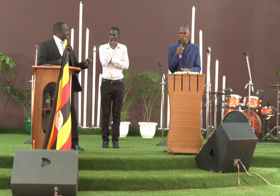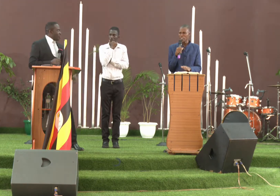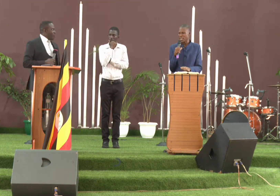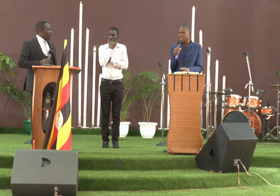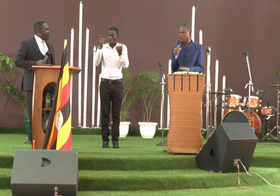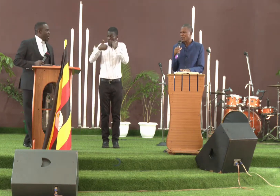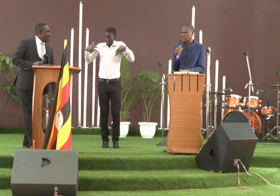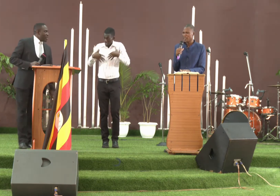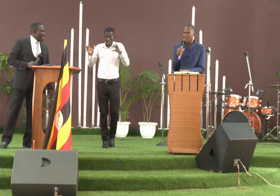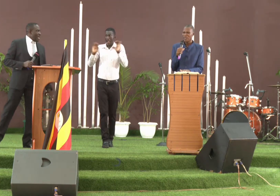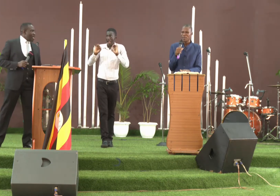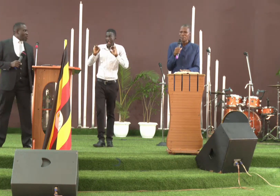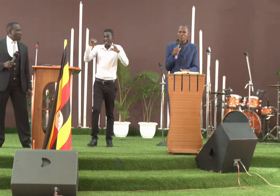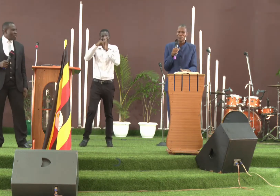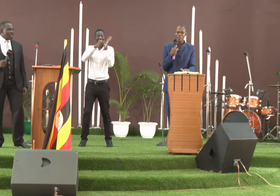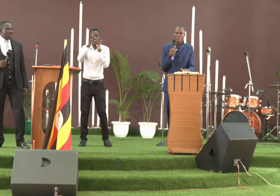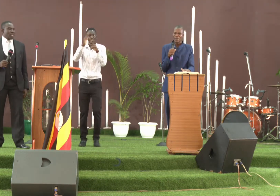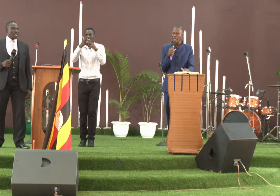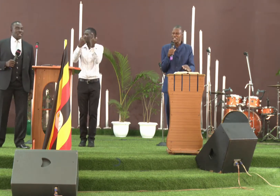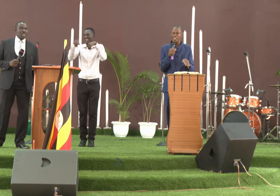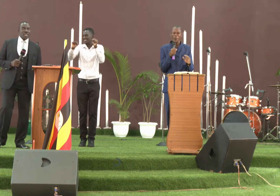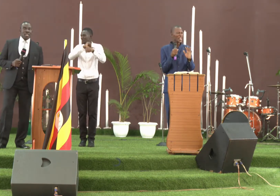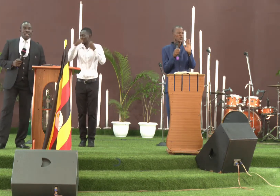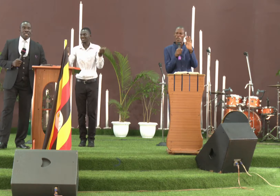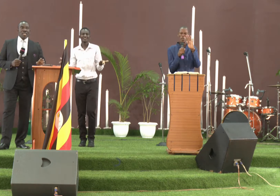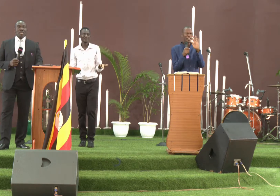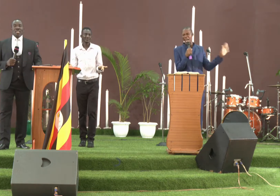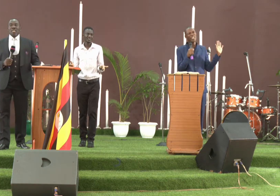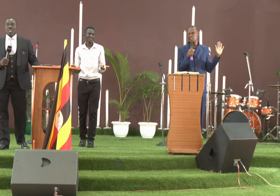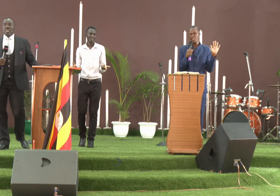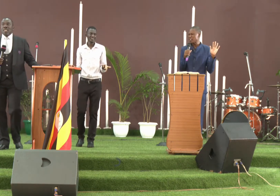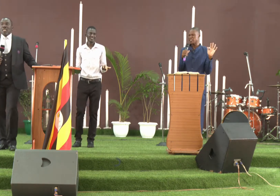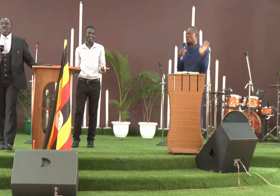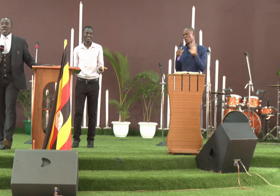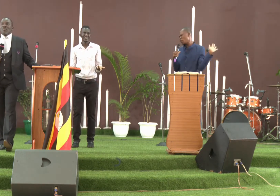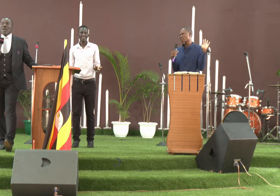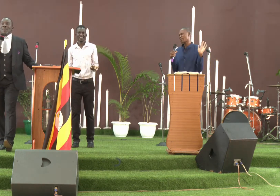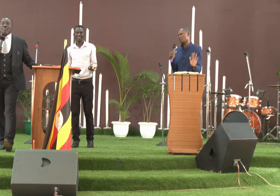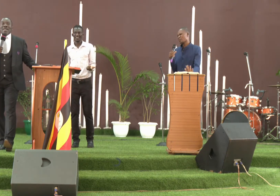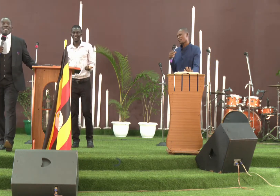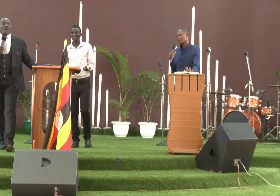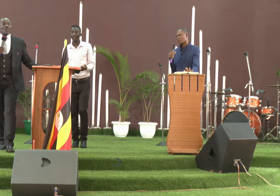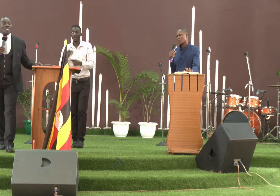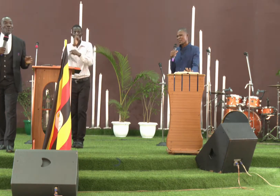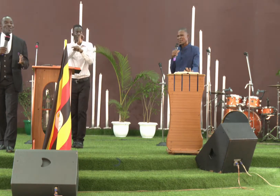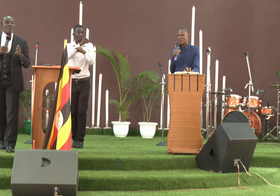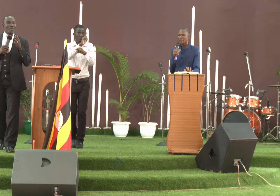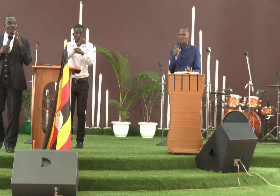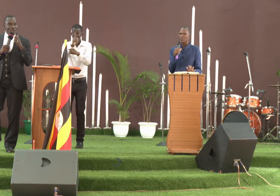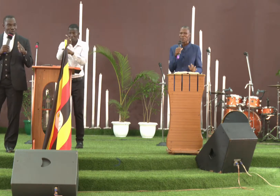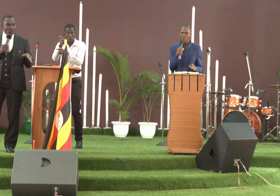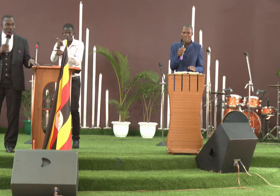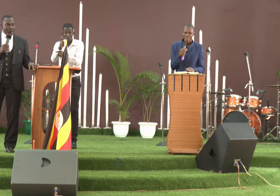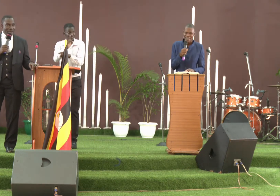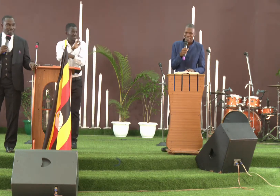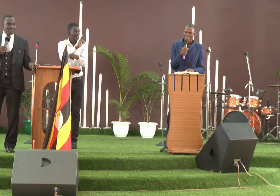scared and fear. And they say, for us, we don't die in Jesus' name. We don't. Pastor, gwe sigwa soko